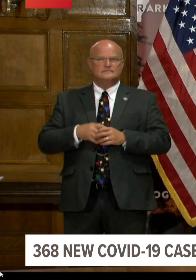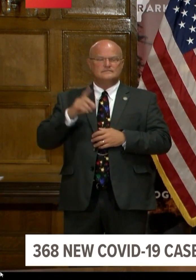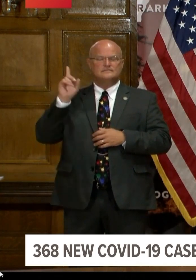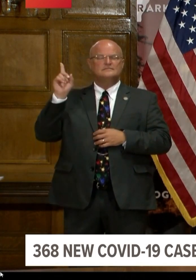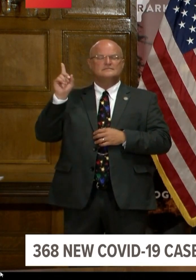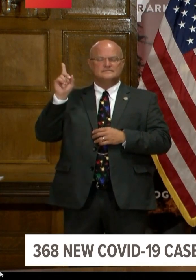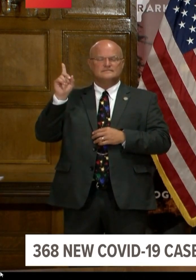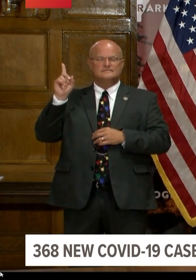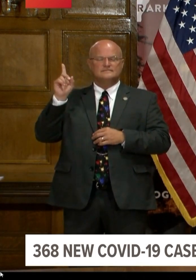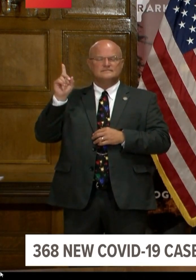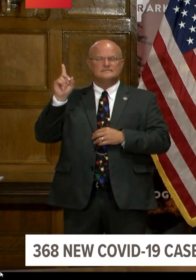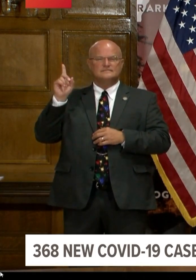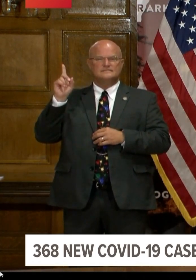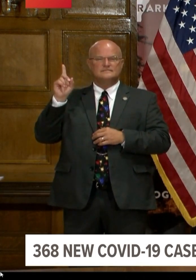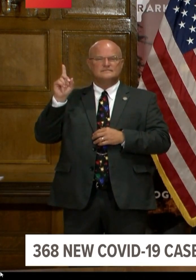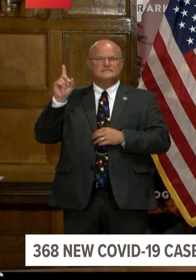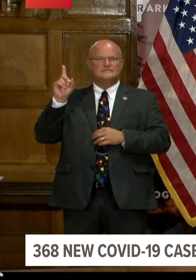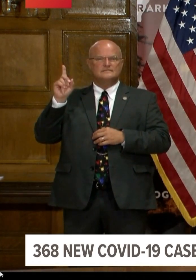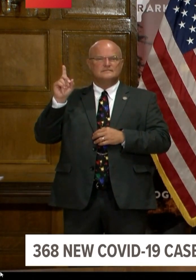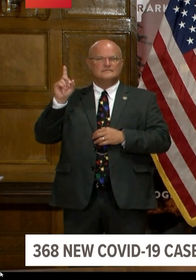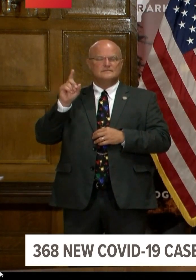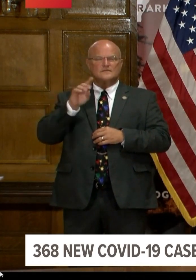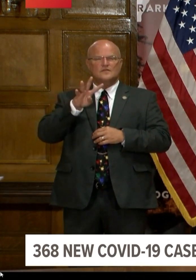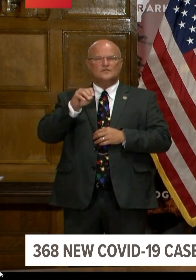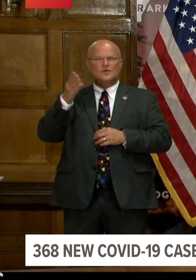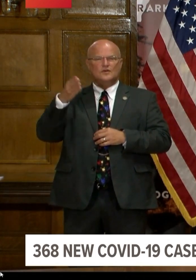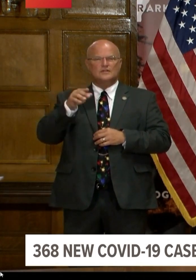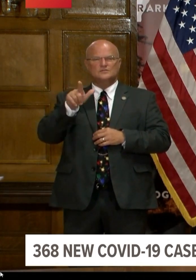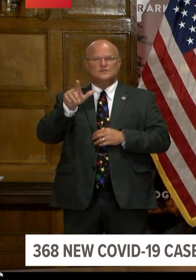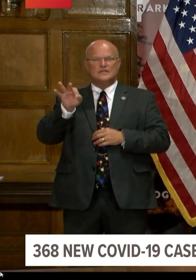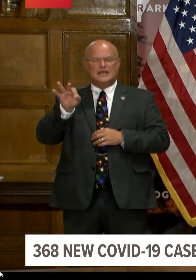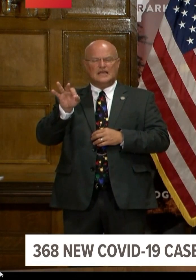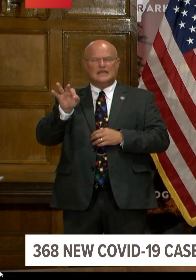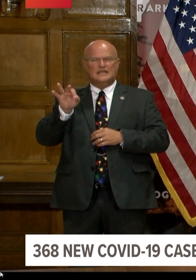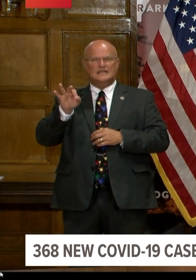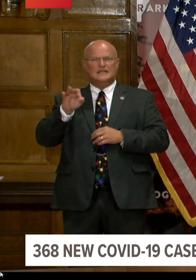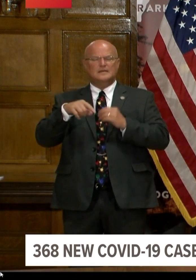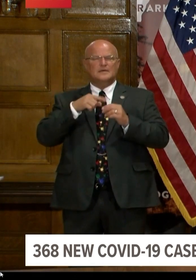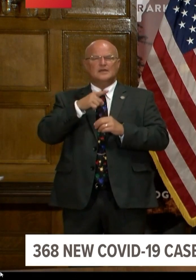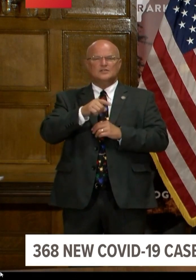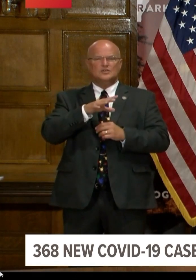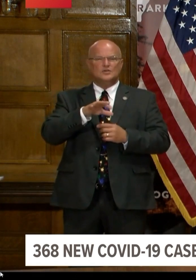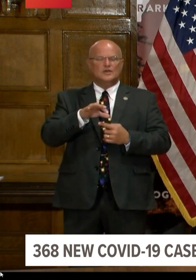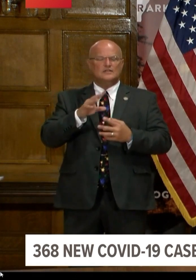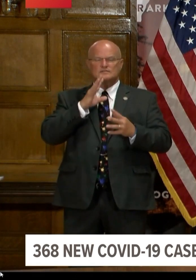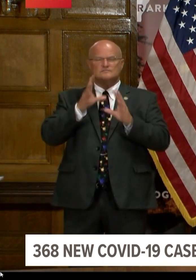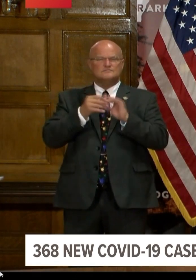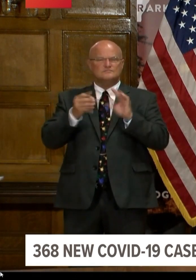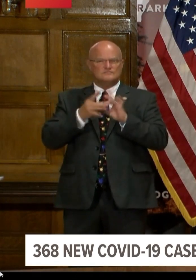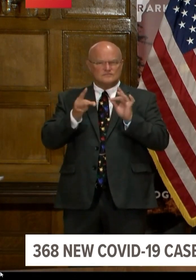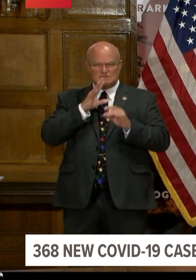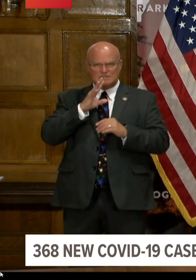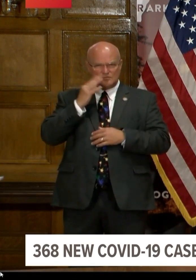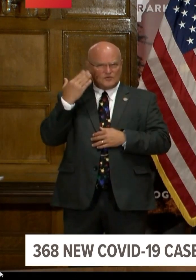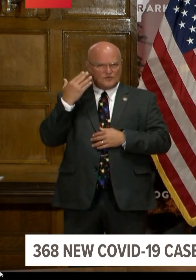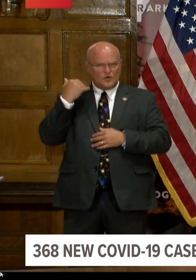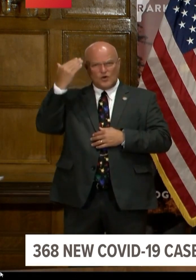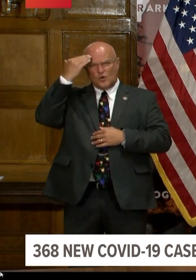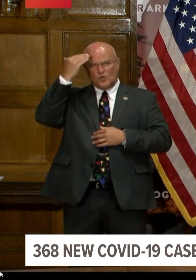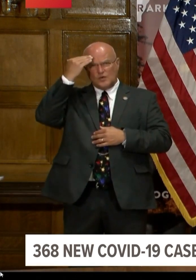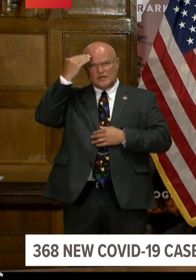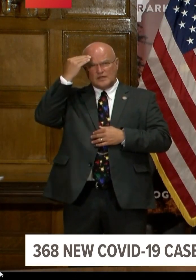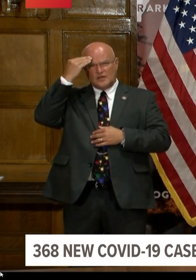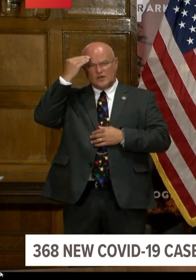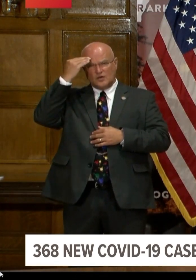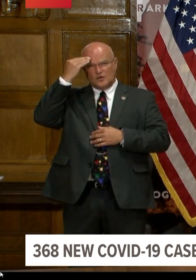Governor, it's Kendall with 4029. This was in relation to Andrew's question earlier, but we know the ADH is